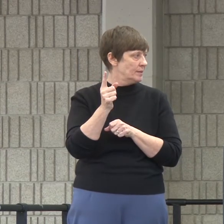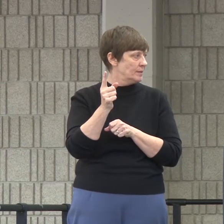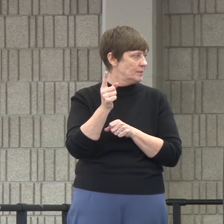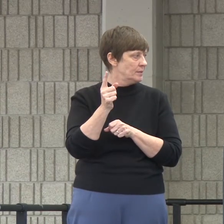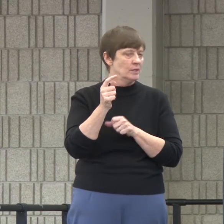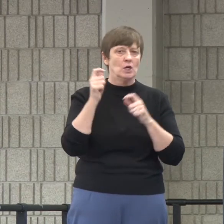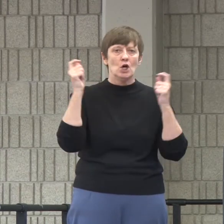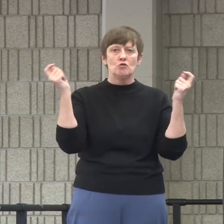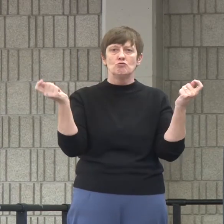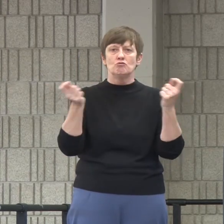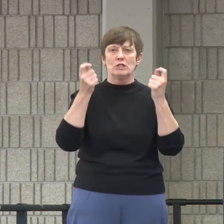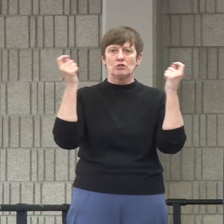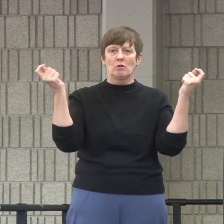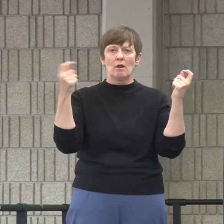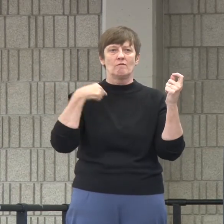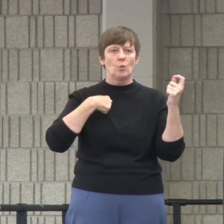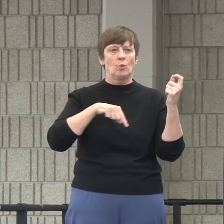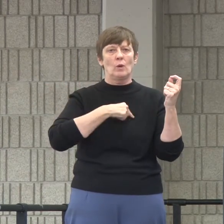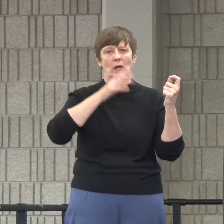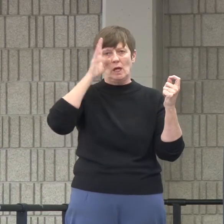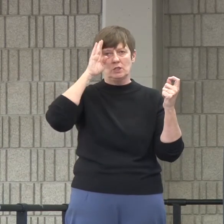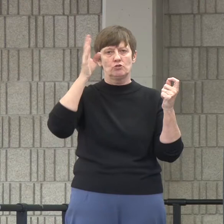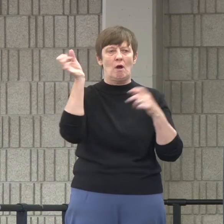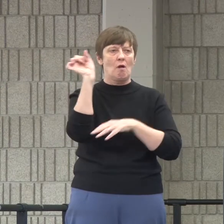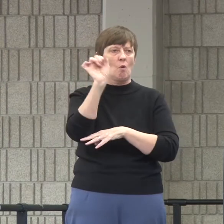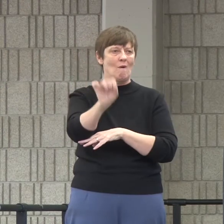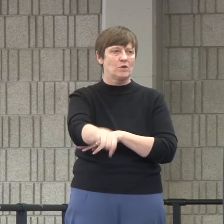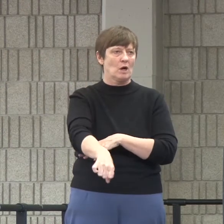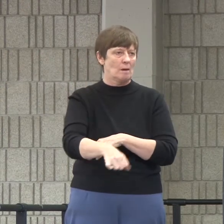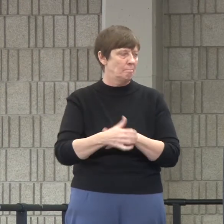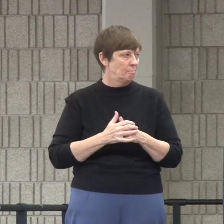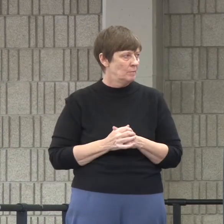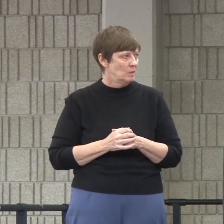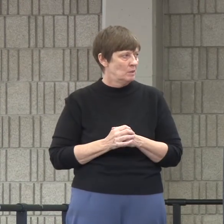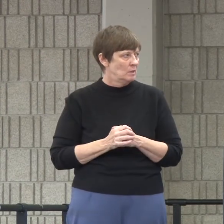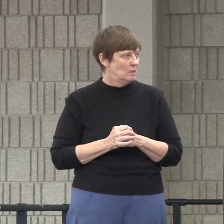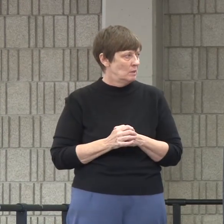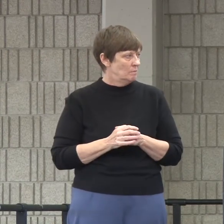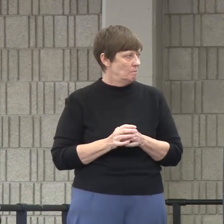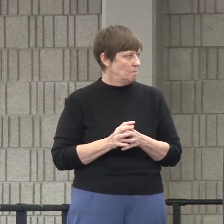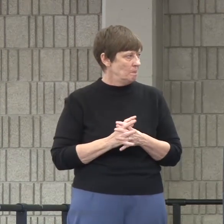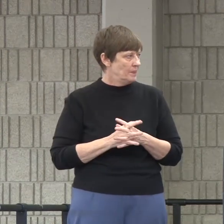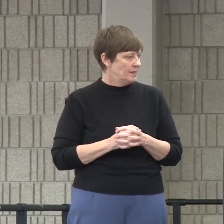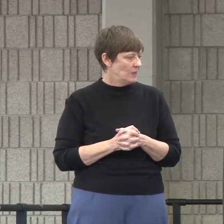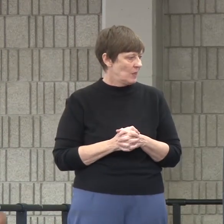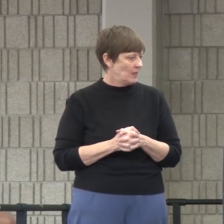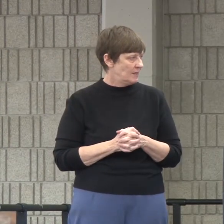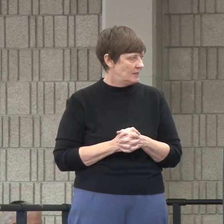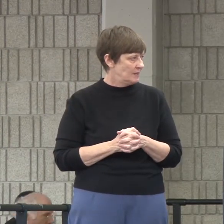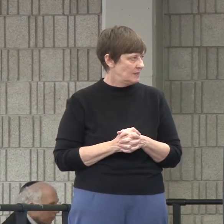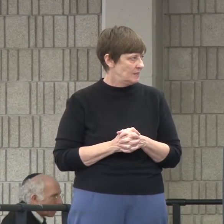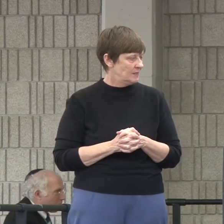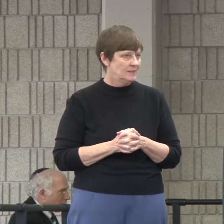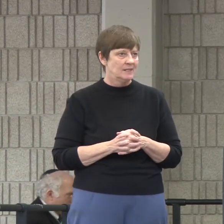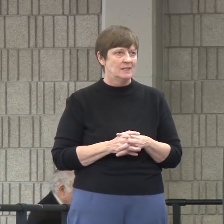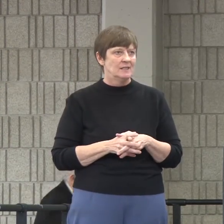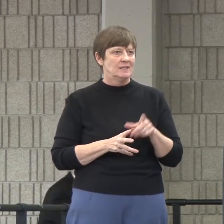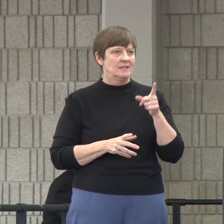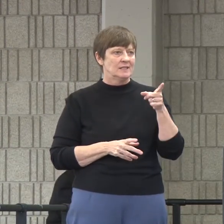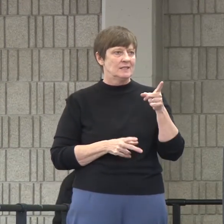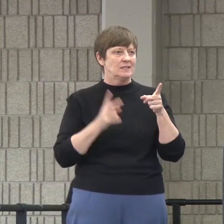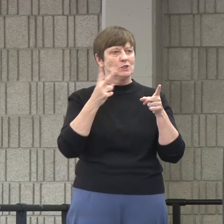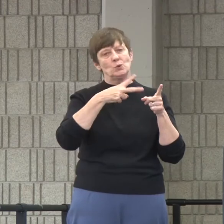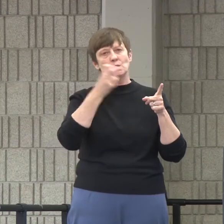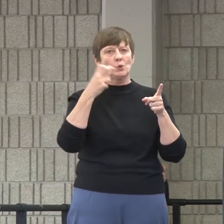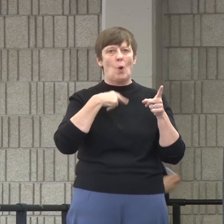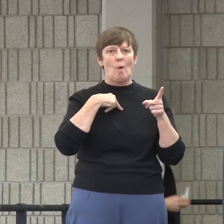ritual, if you will, of We Shall Overcome. And she stole my thunder, Ms. Sears.